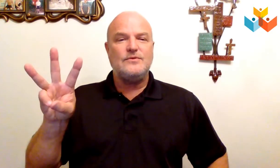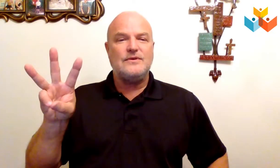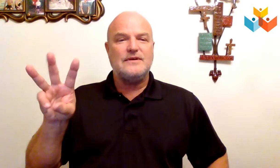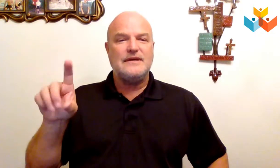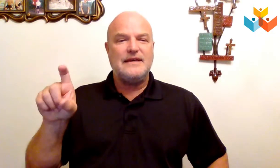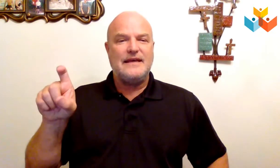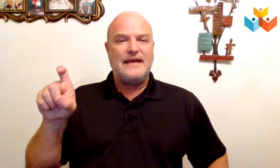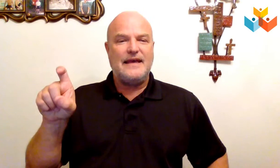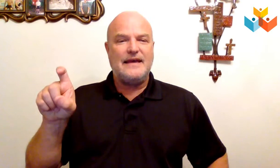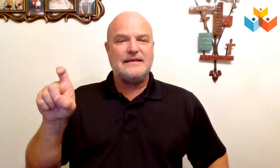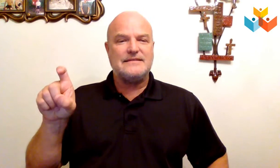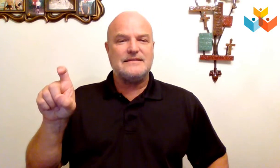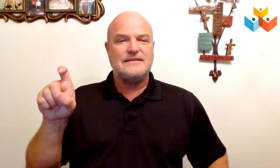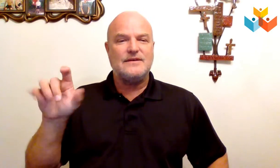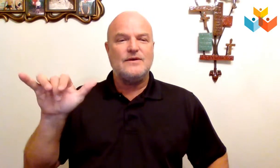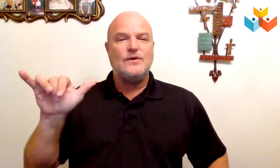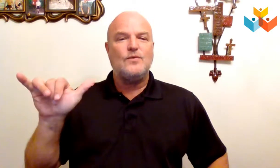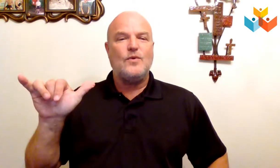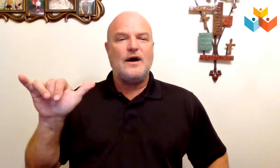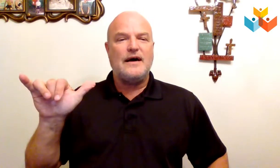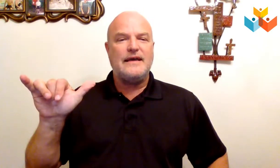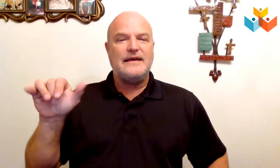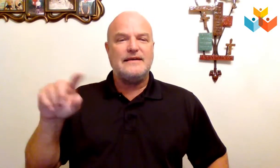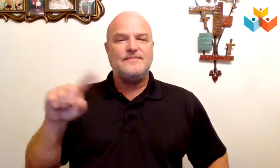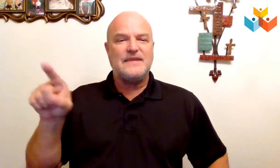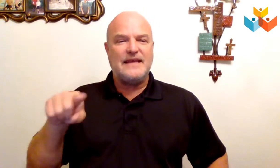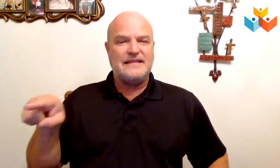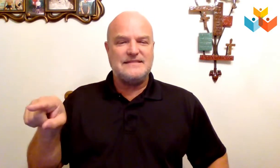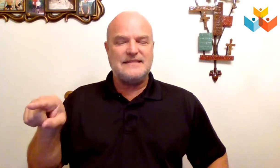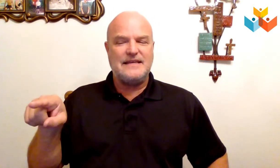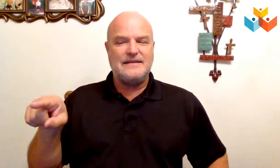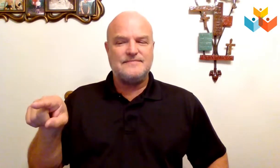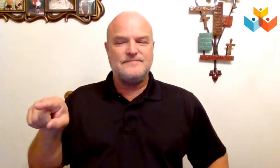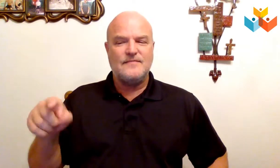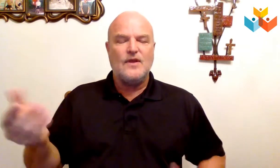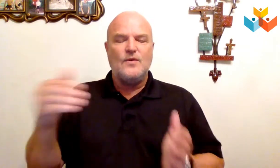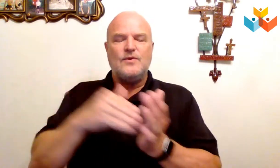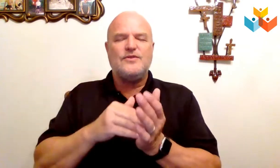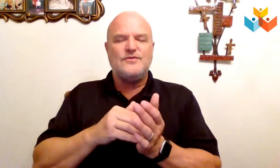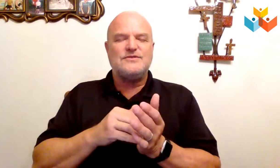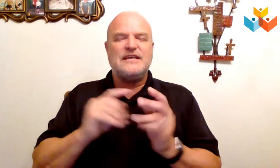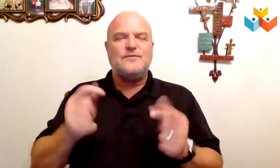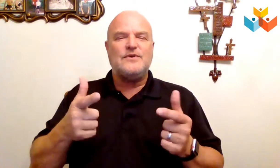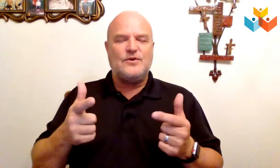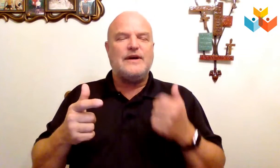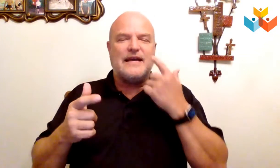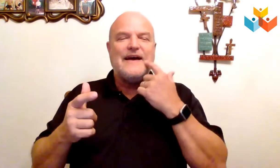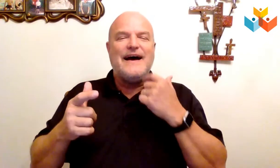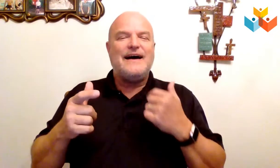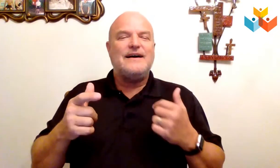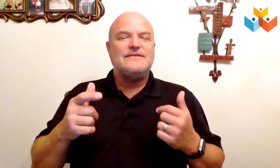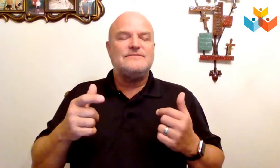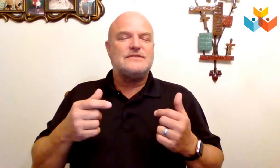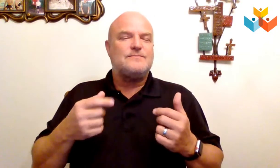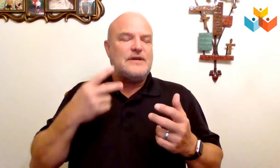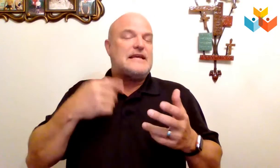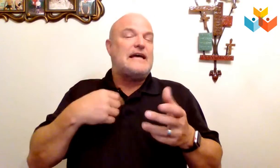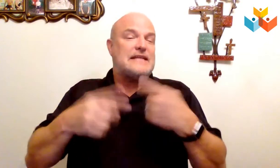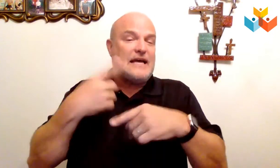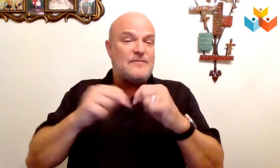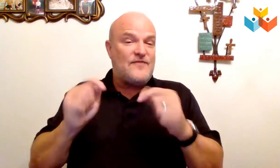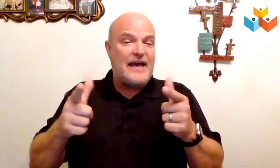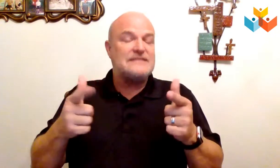V, W, X, Y, and Z. We'll go through these again real